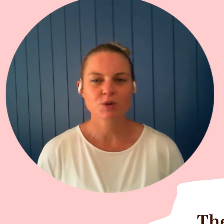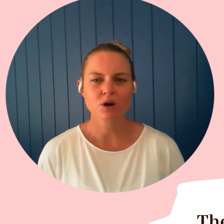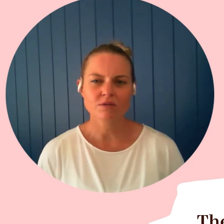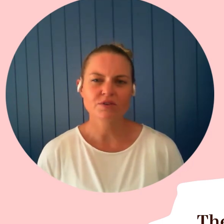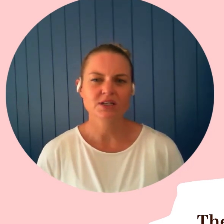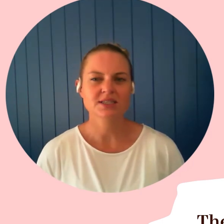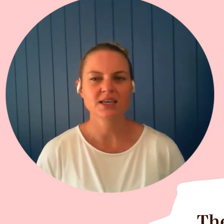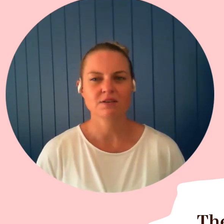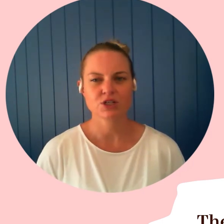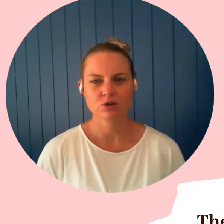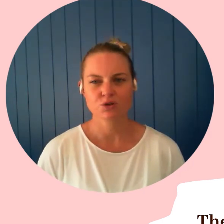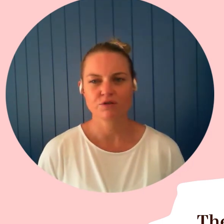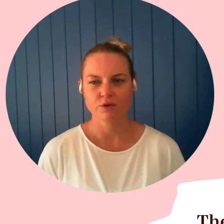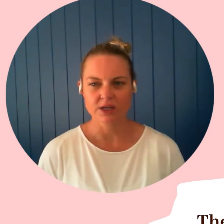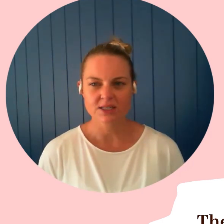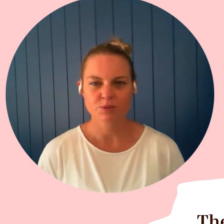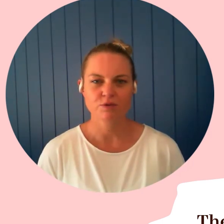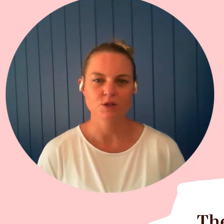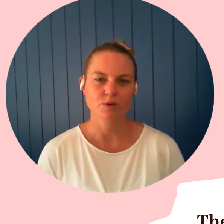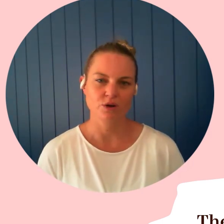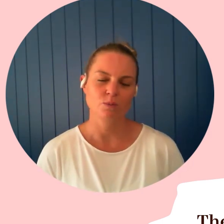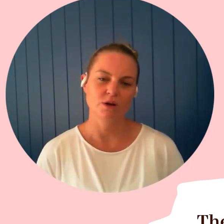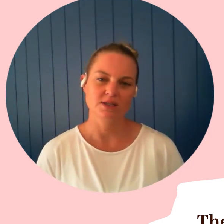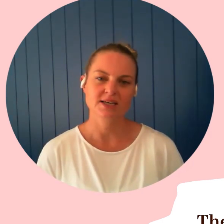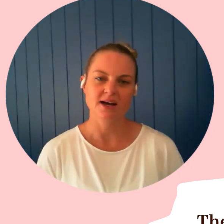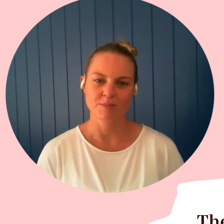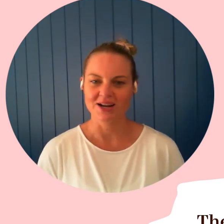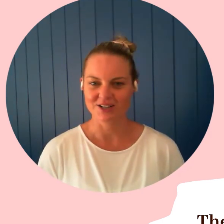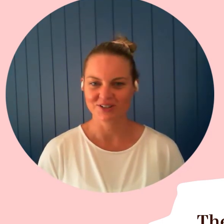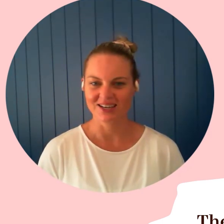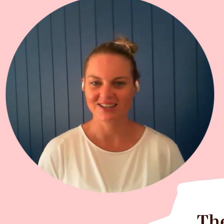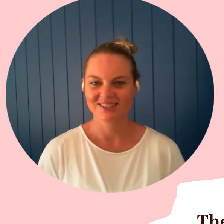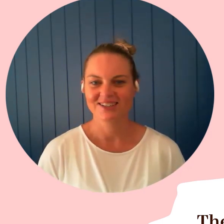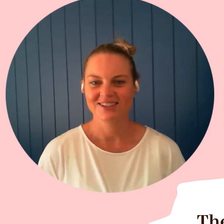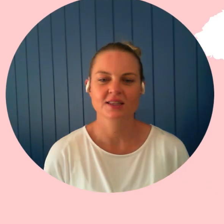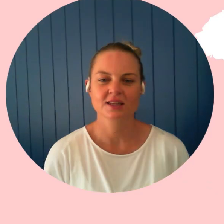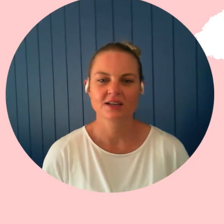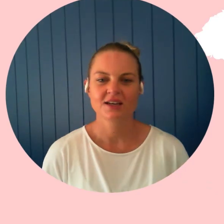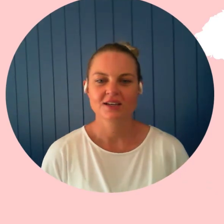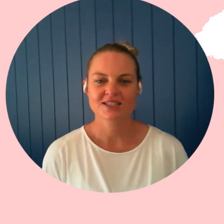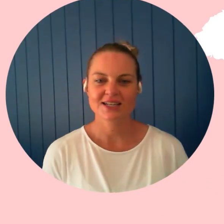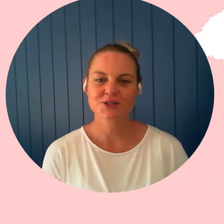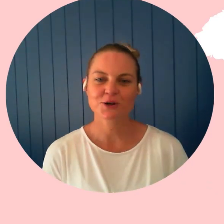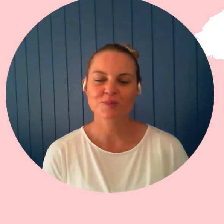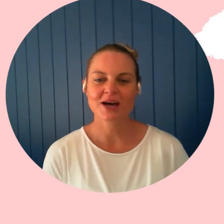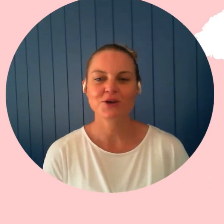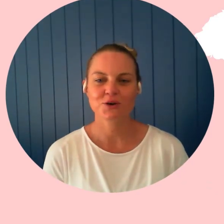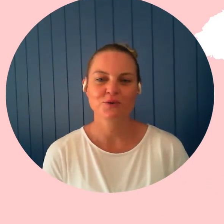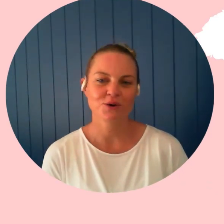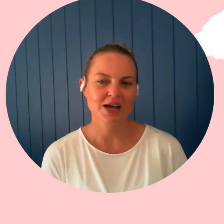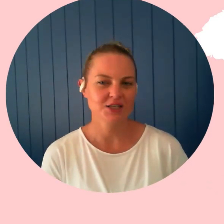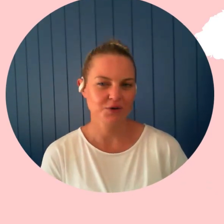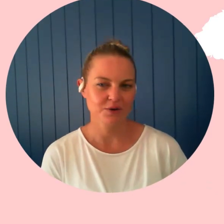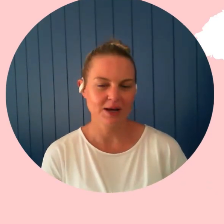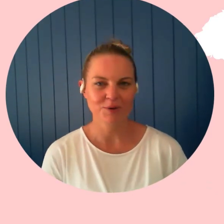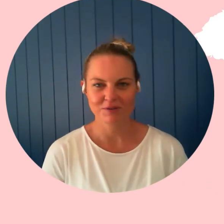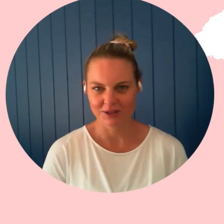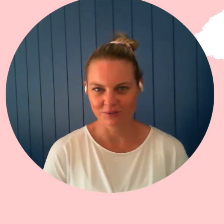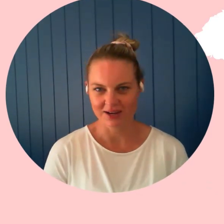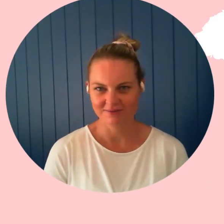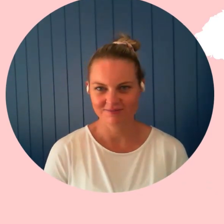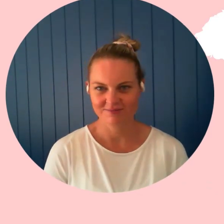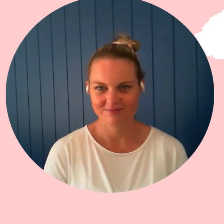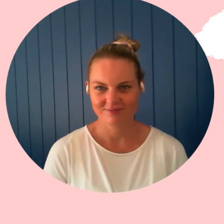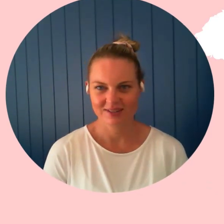build confidence and give children a voice before spoken words come more naturally. So let's talk about your role as a grown-up of a little